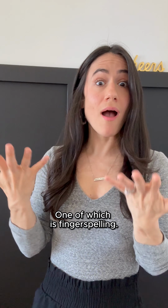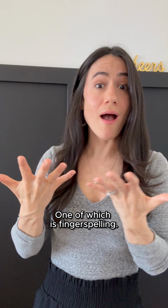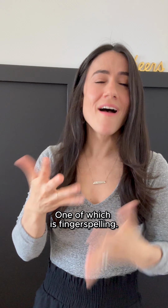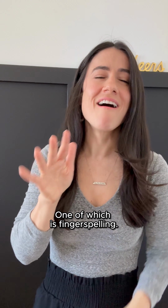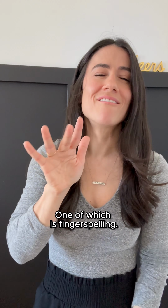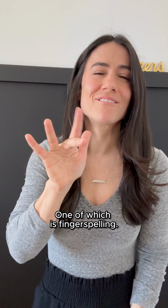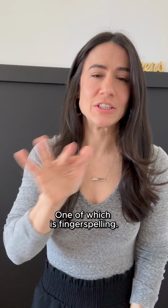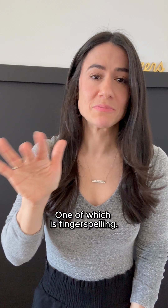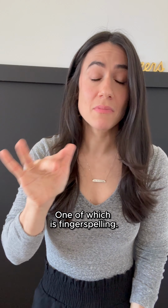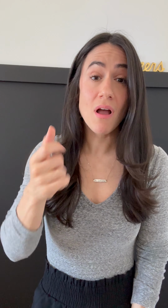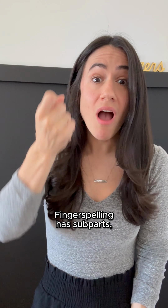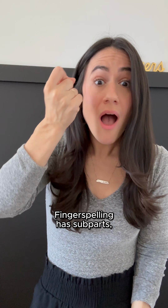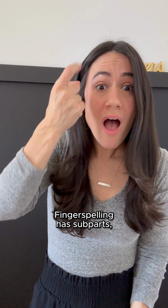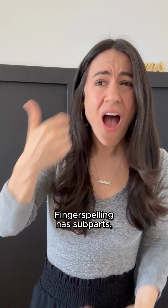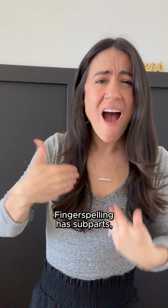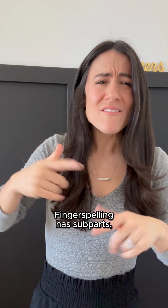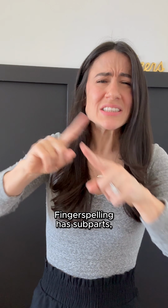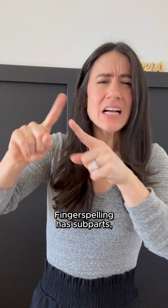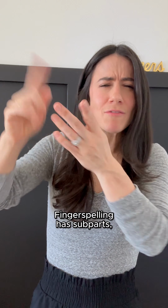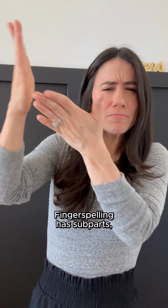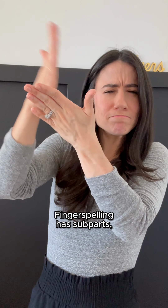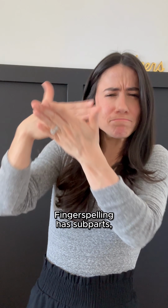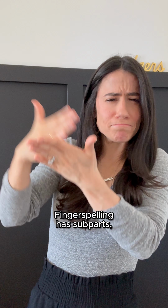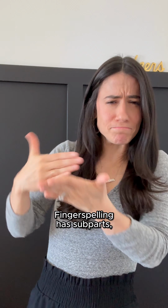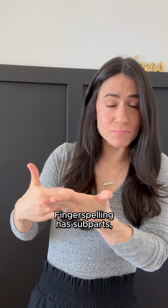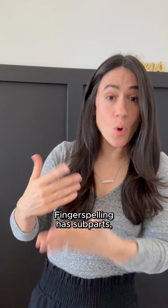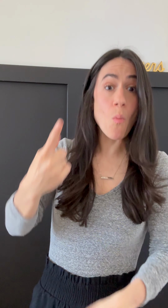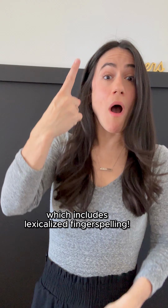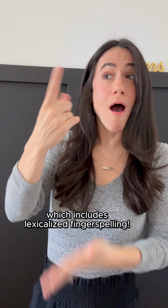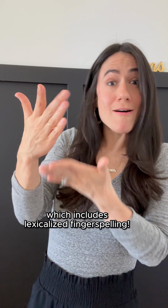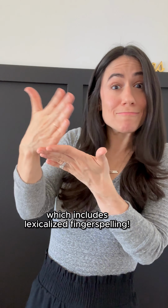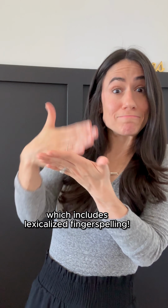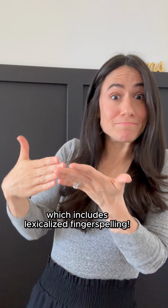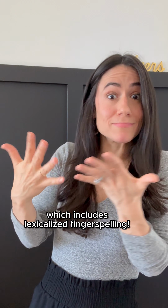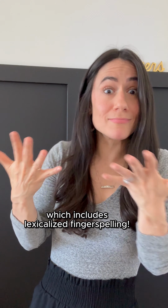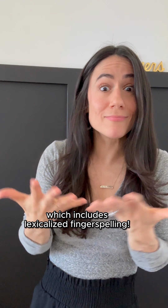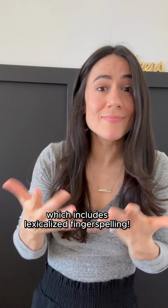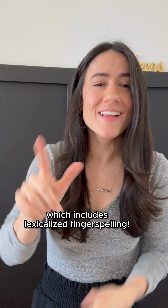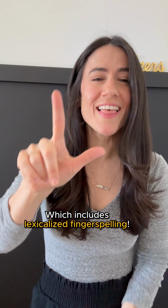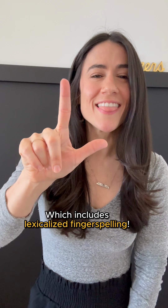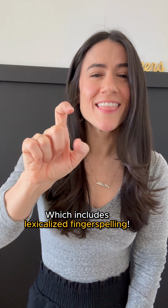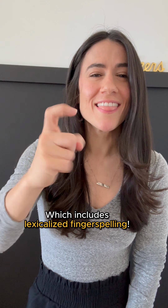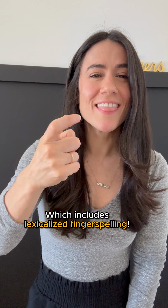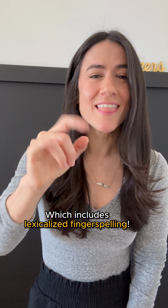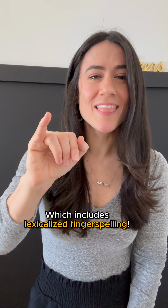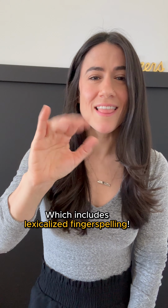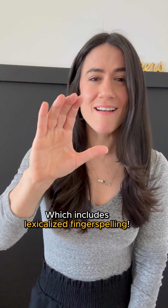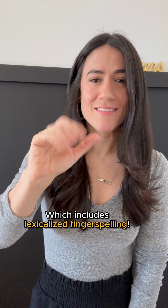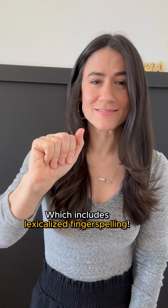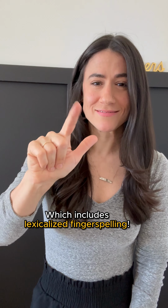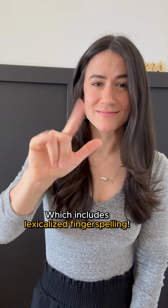is fingerspelling. Fingerspelling has subparts, which includes lexicalized